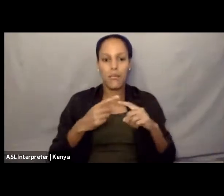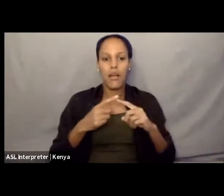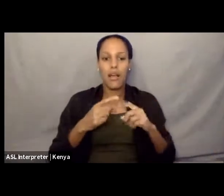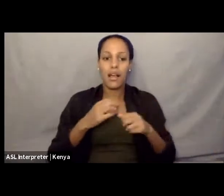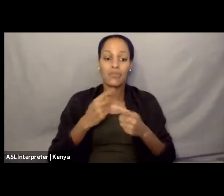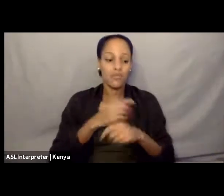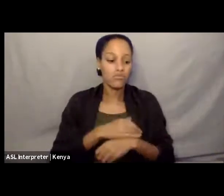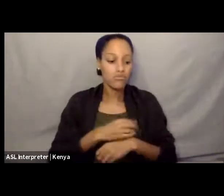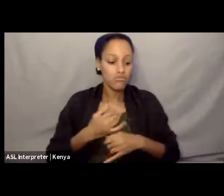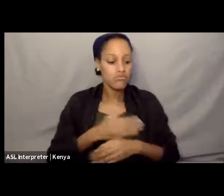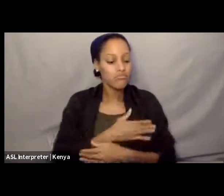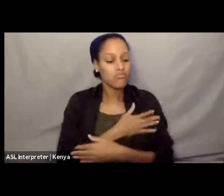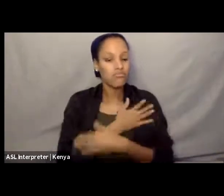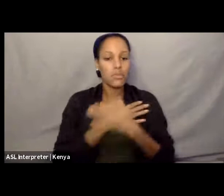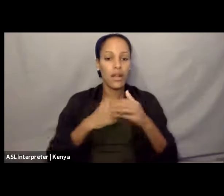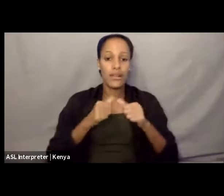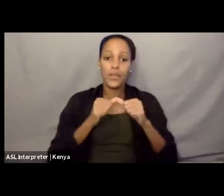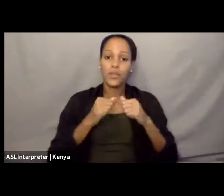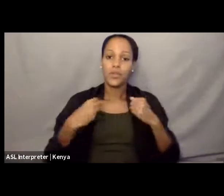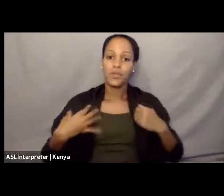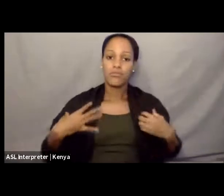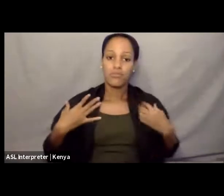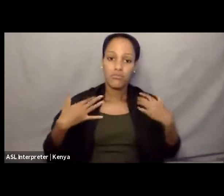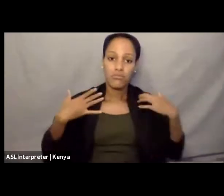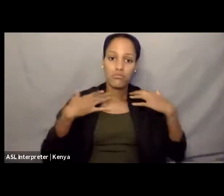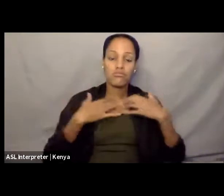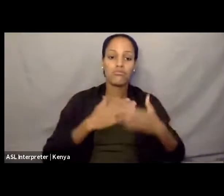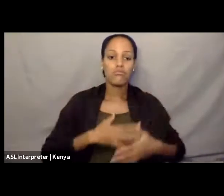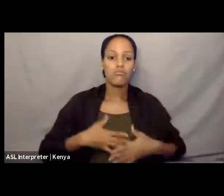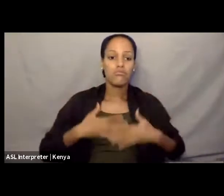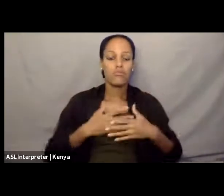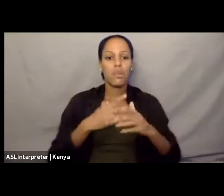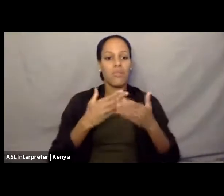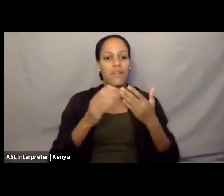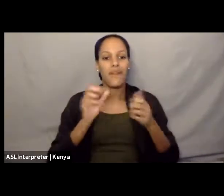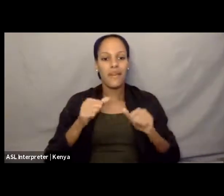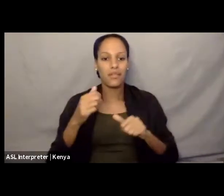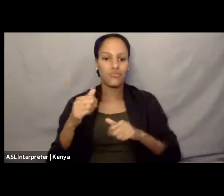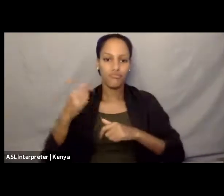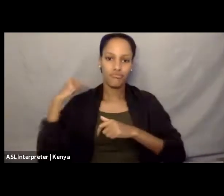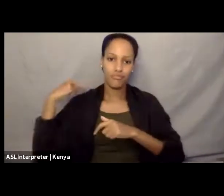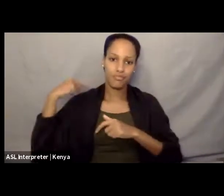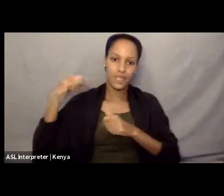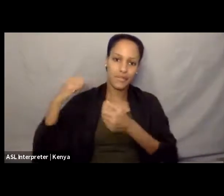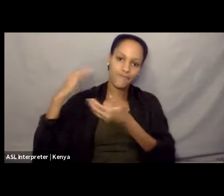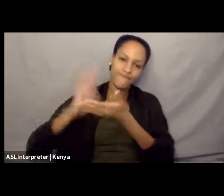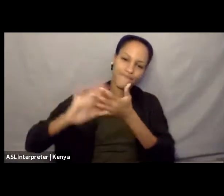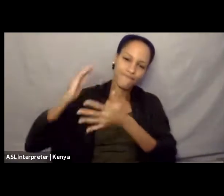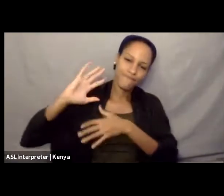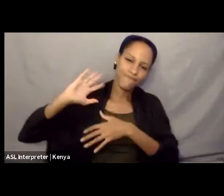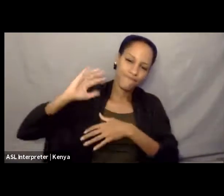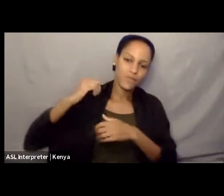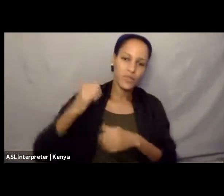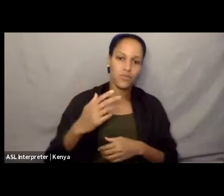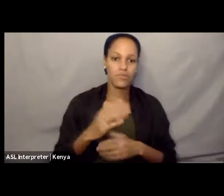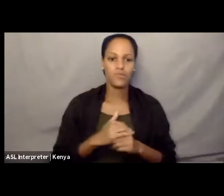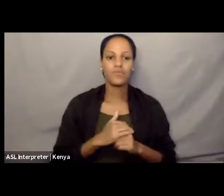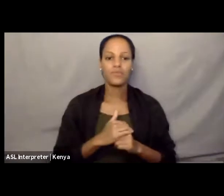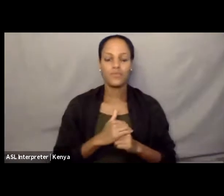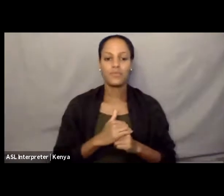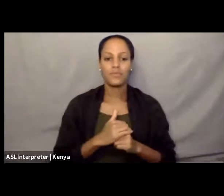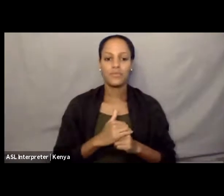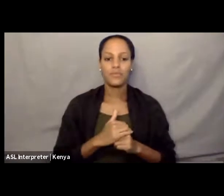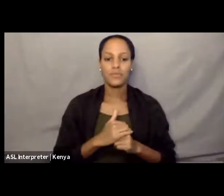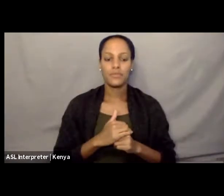shoulders, my chest and stomach, and what I can reach of my back. Usually I oil my face with the residual oil on my